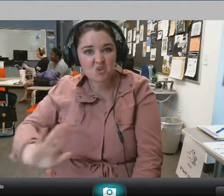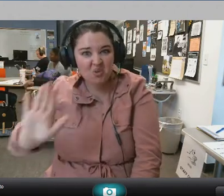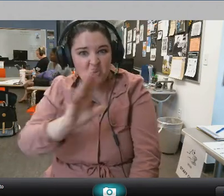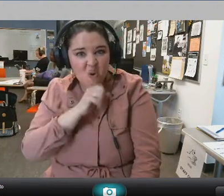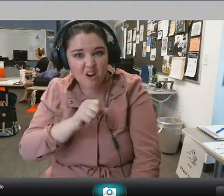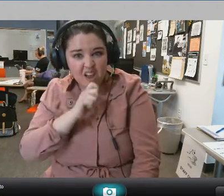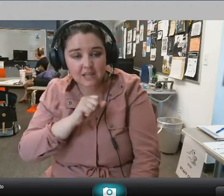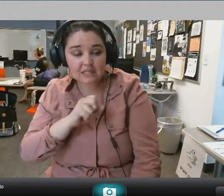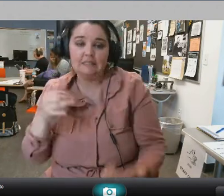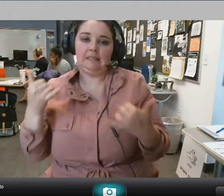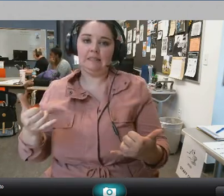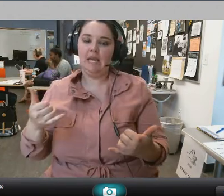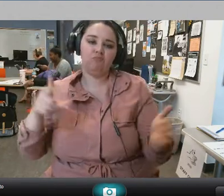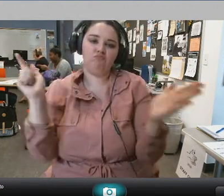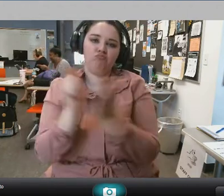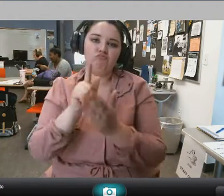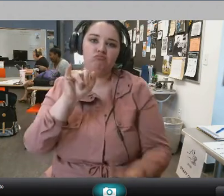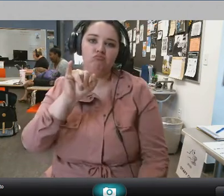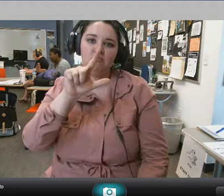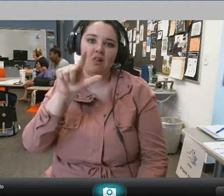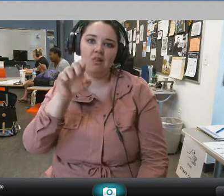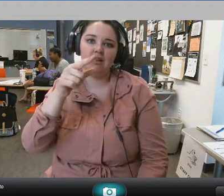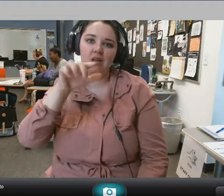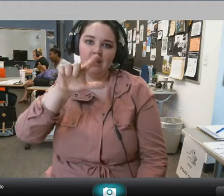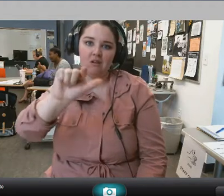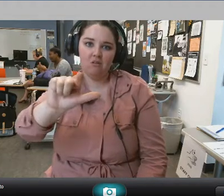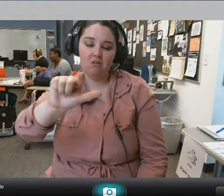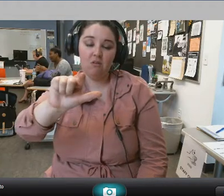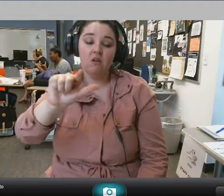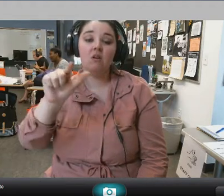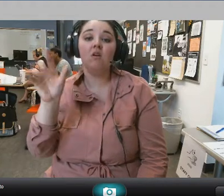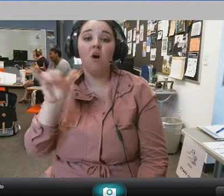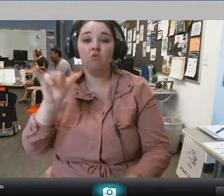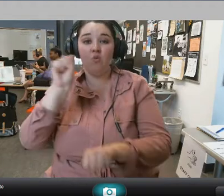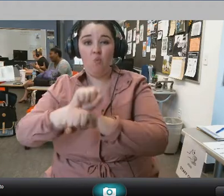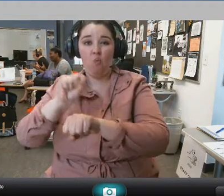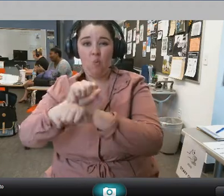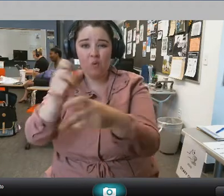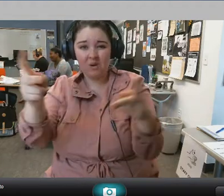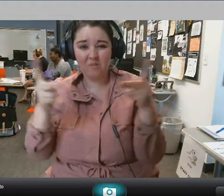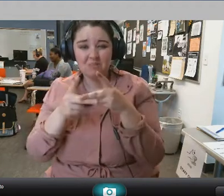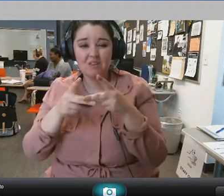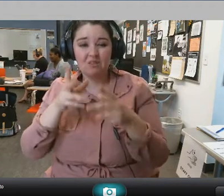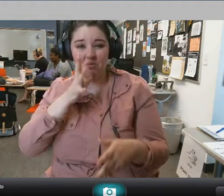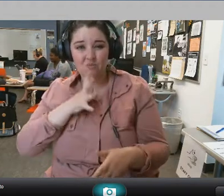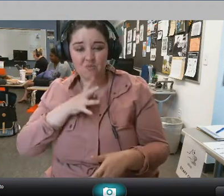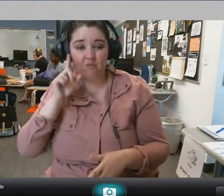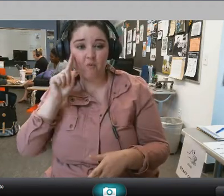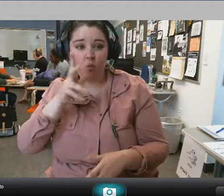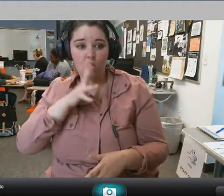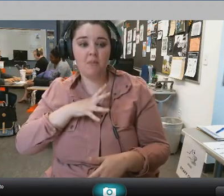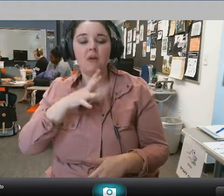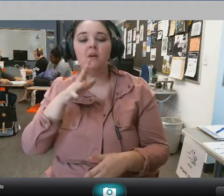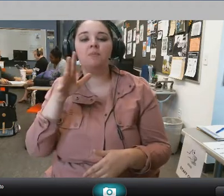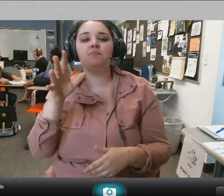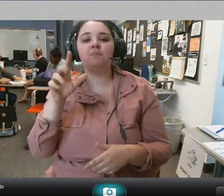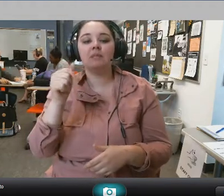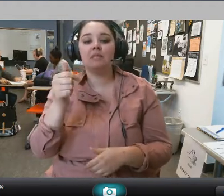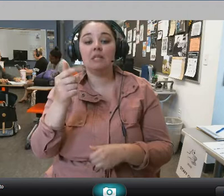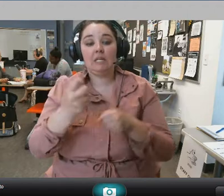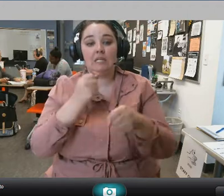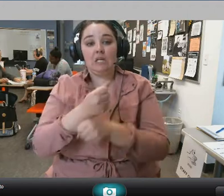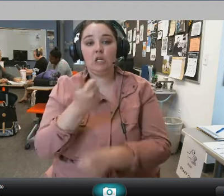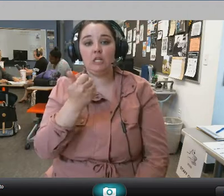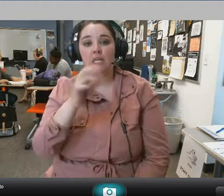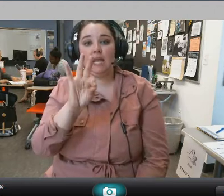that. Working conditions for women were also terrible. The Triangle Fire that took place in